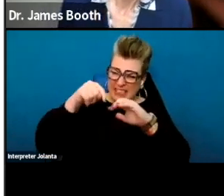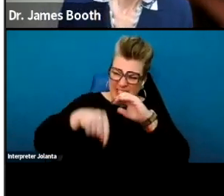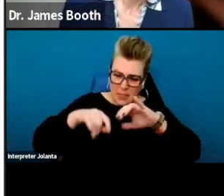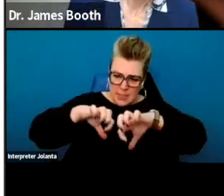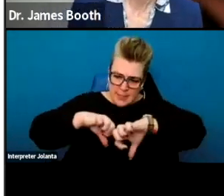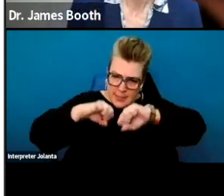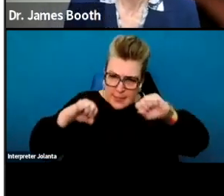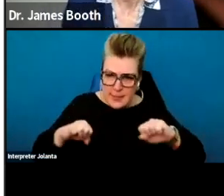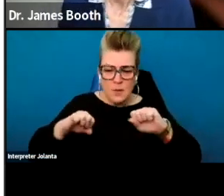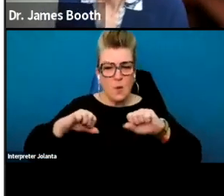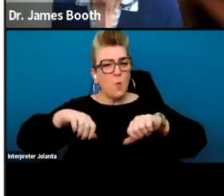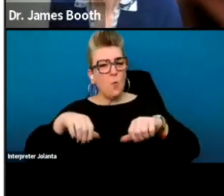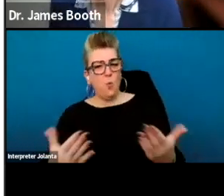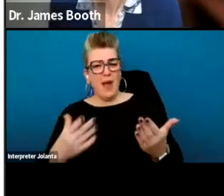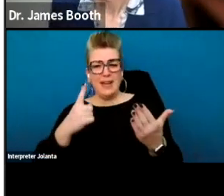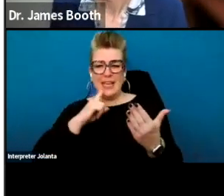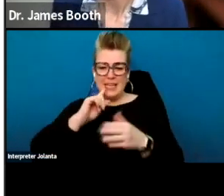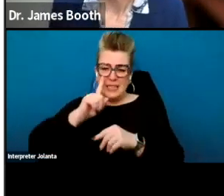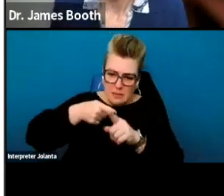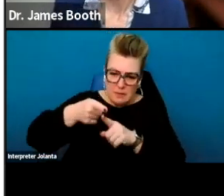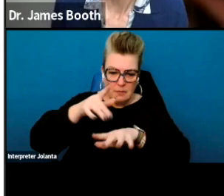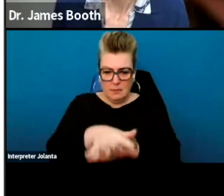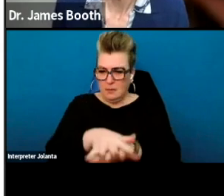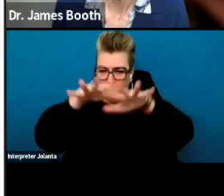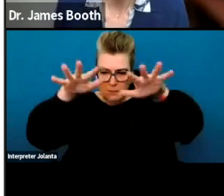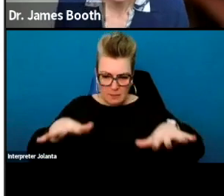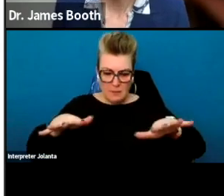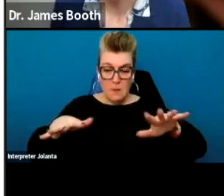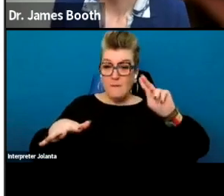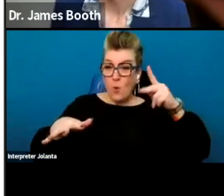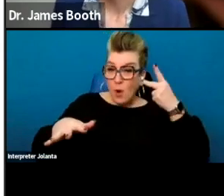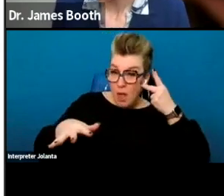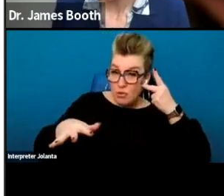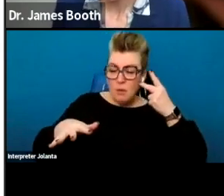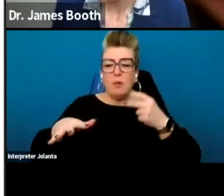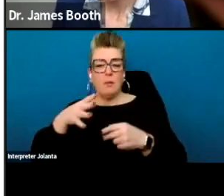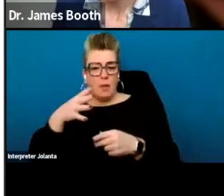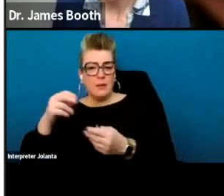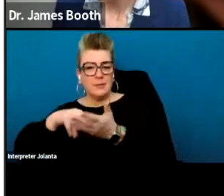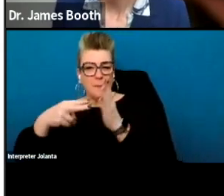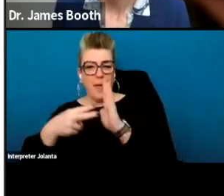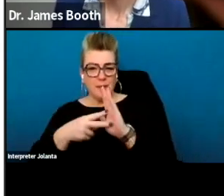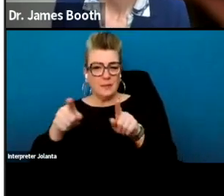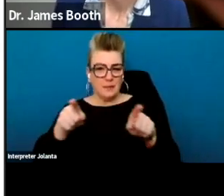specialization of the phonological versus the semantic pathway.